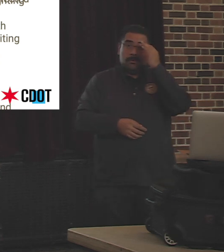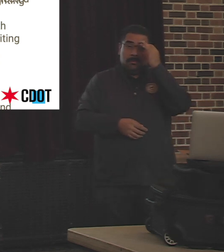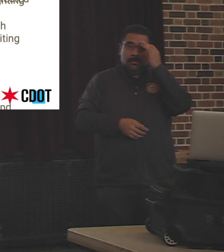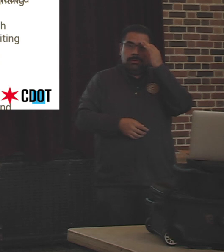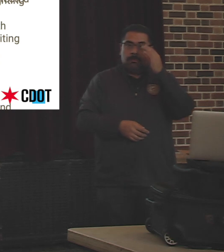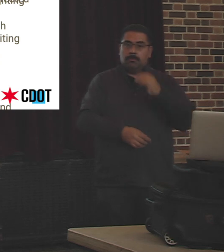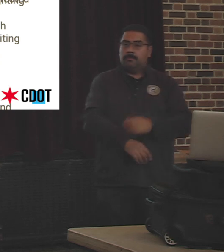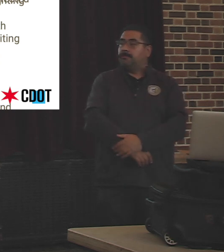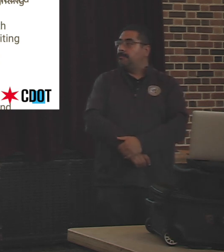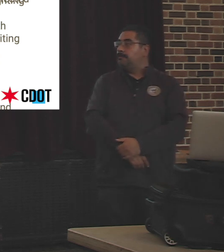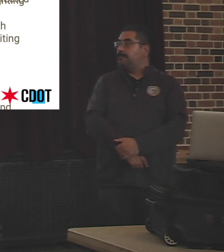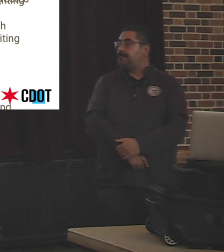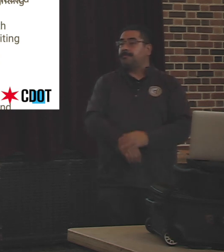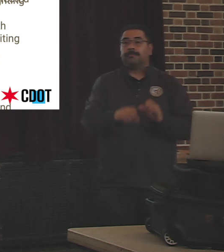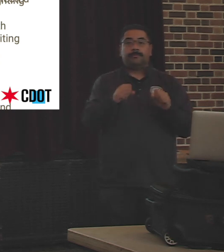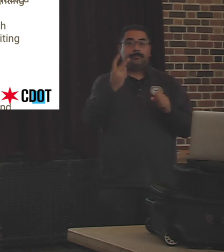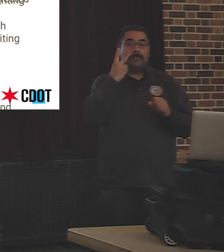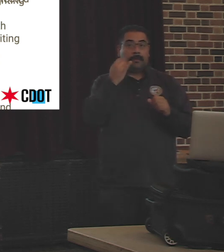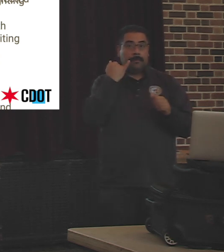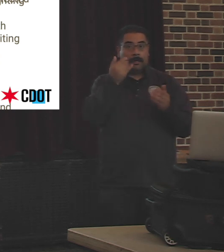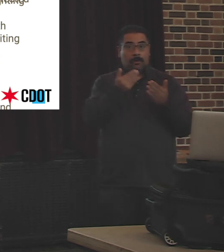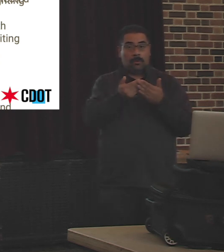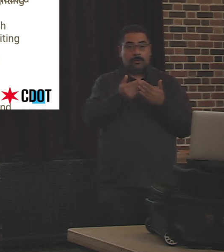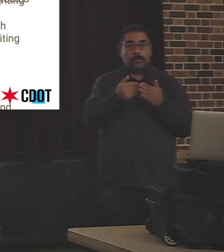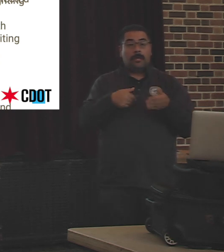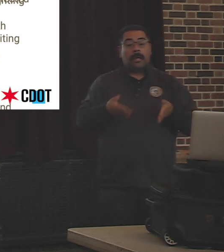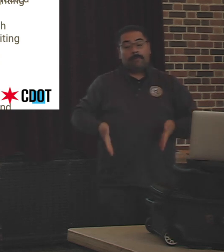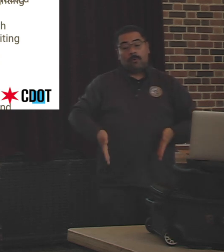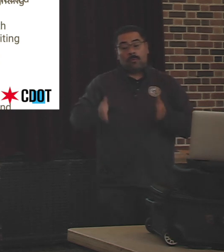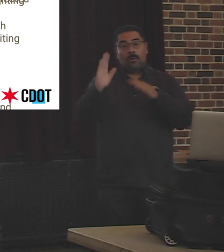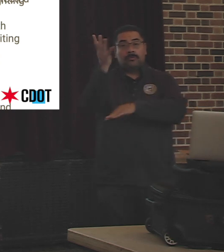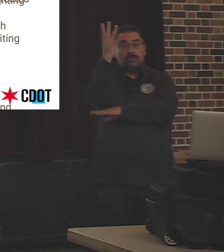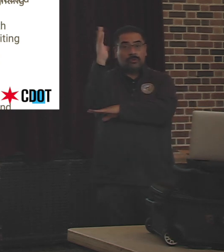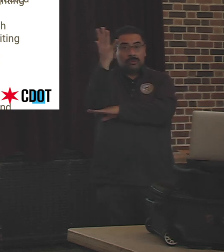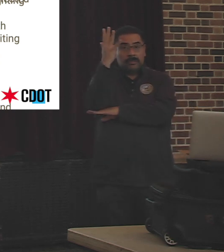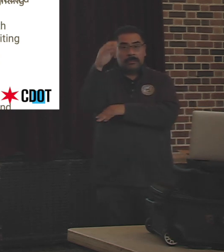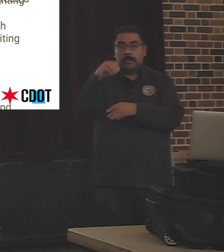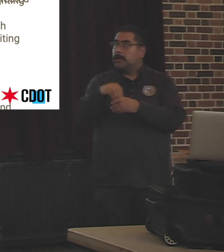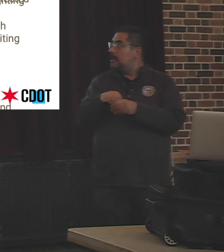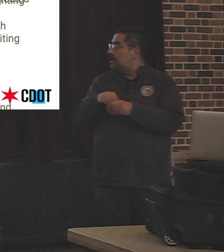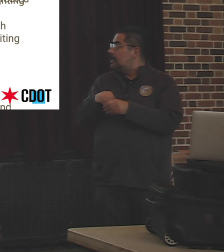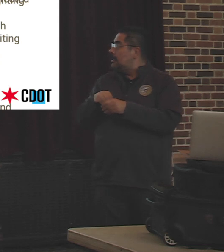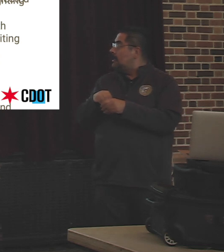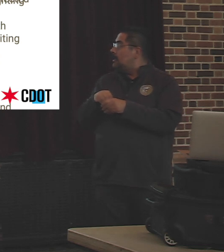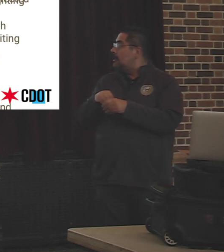see me if I go closer? Okay. Adds a row of trees in a furniture zone